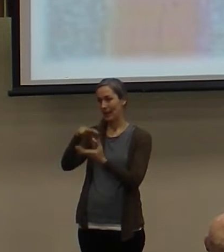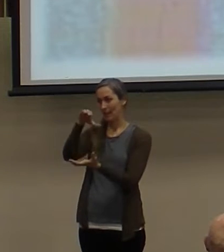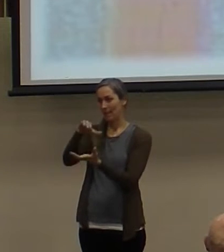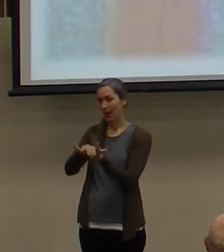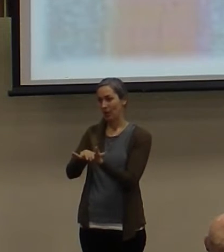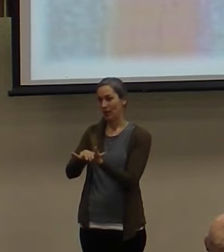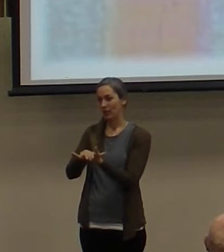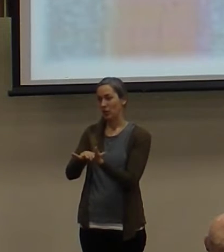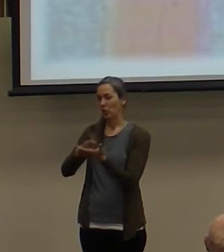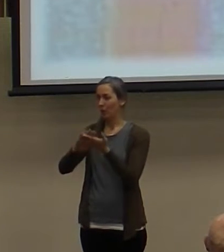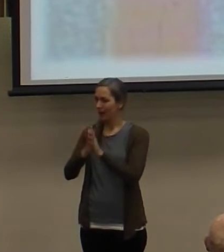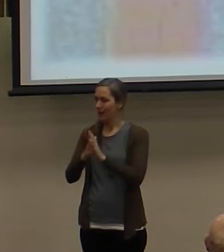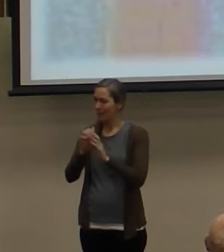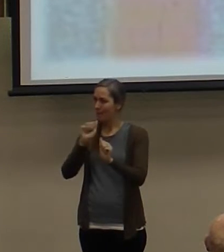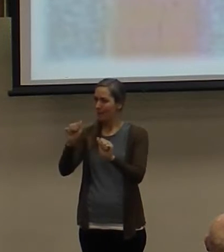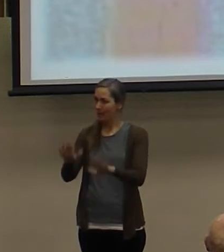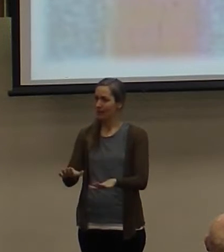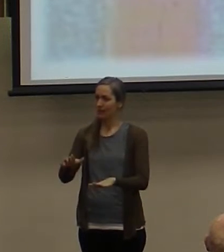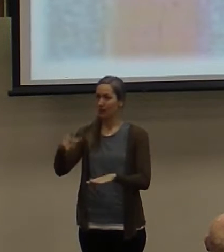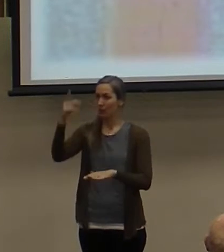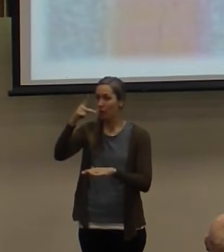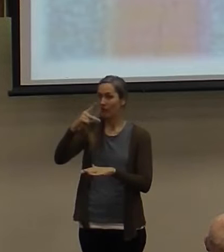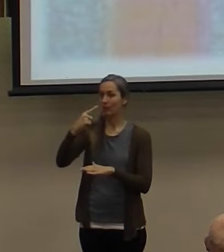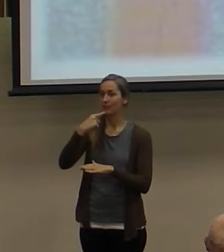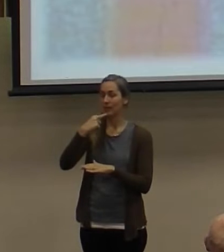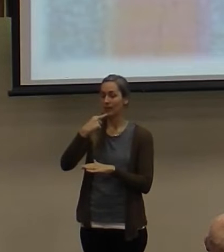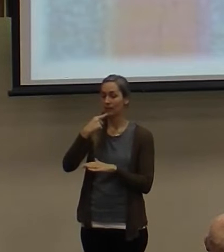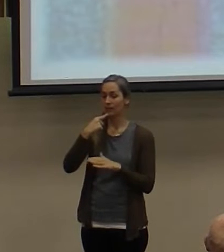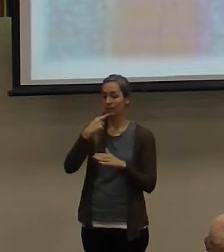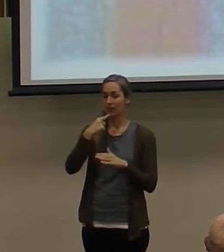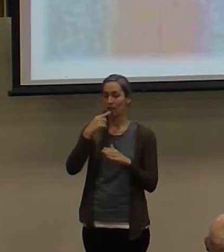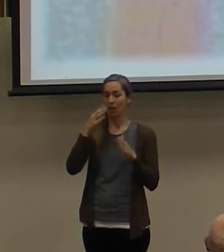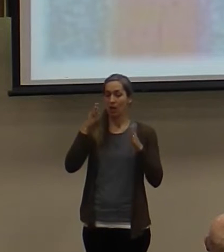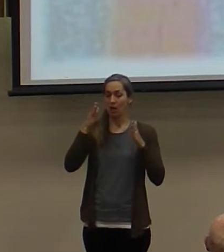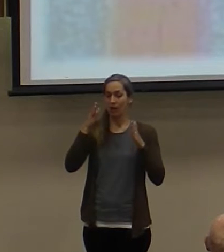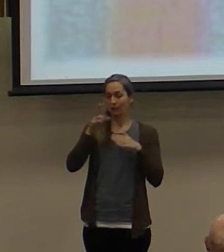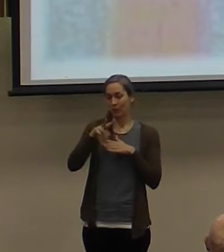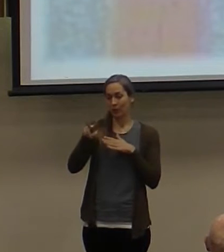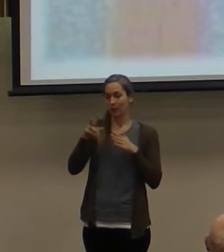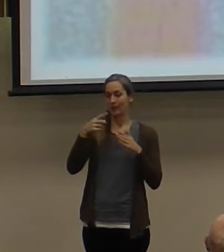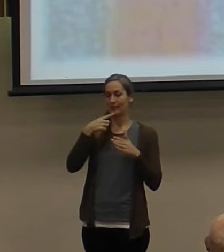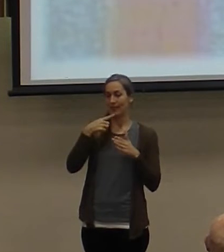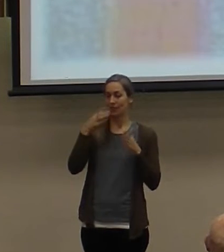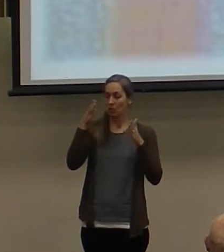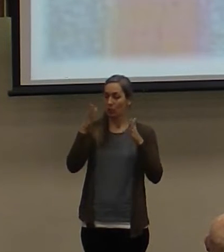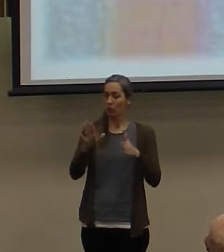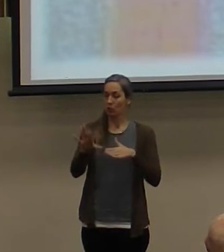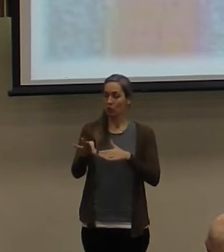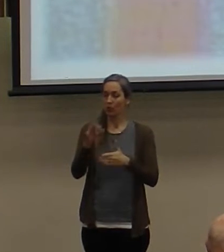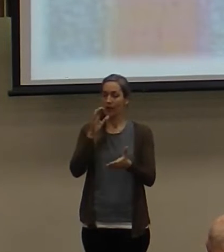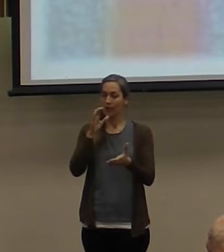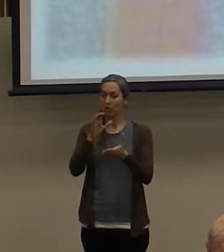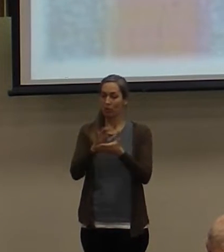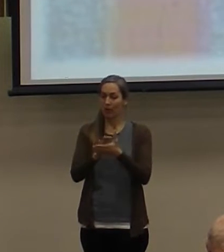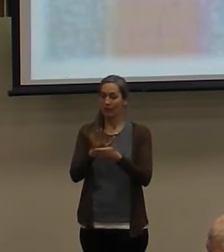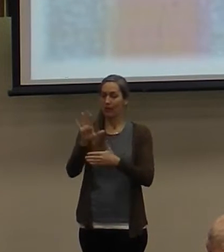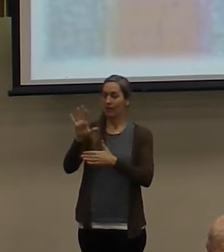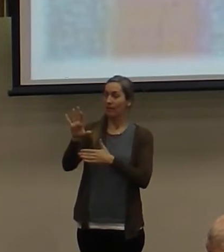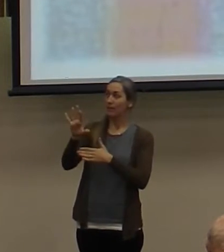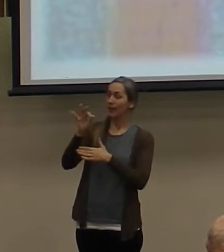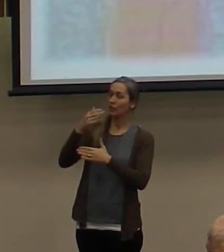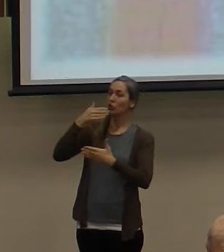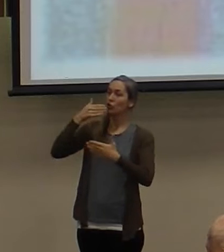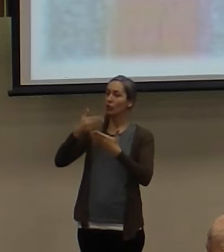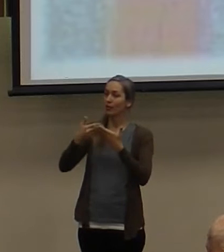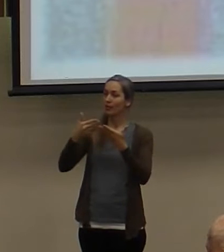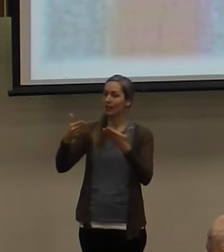us, chapter 18, verse 22, he who finds a wife, remember, he finds a good thing, and he receives favor from the